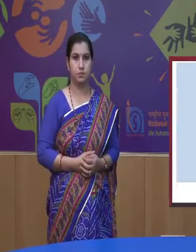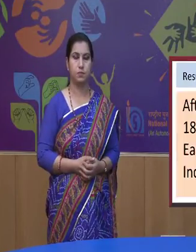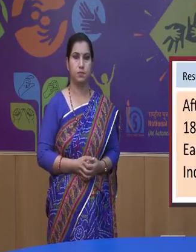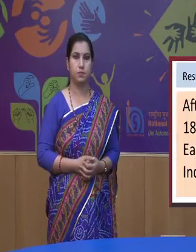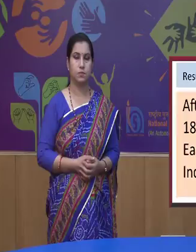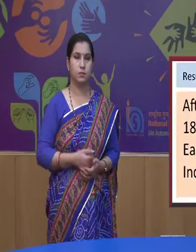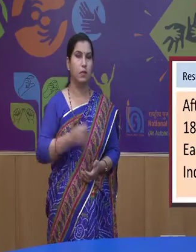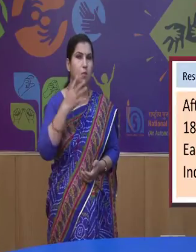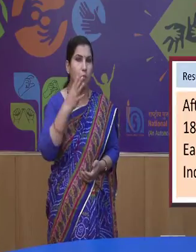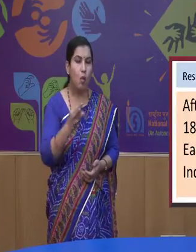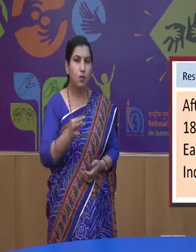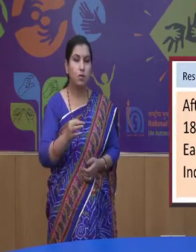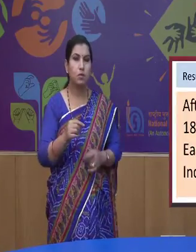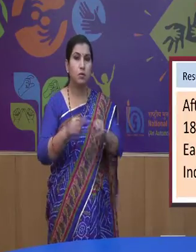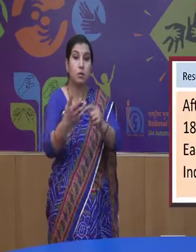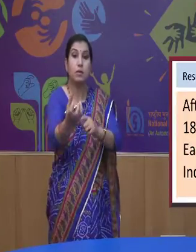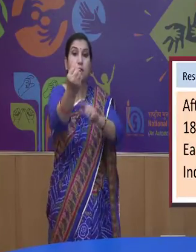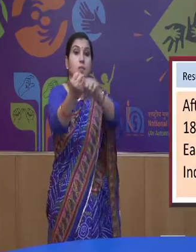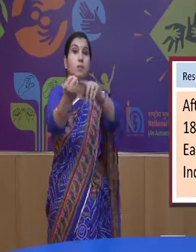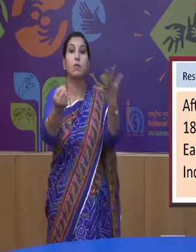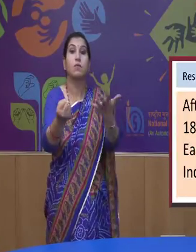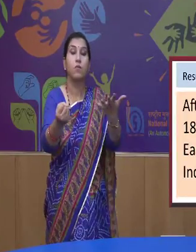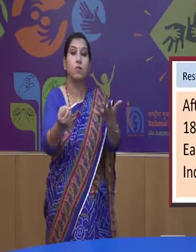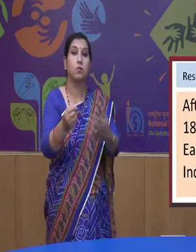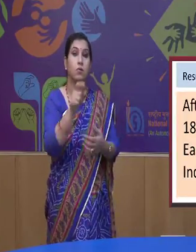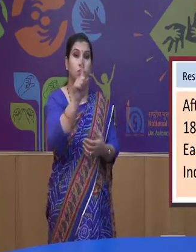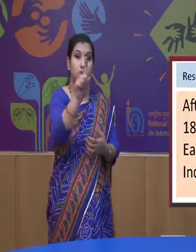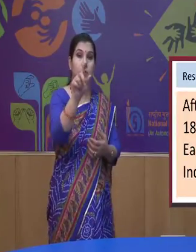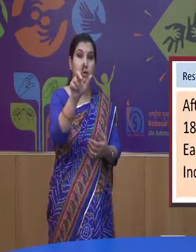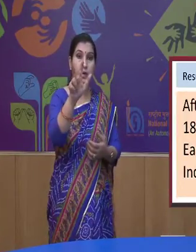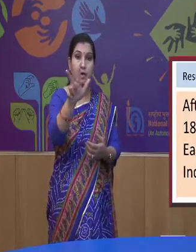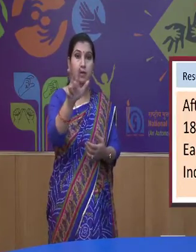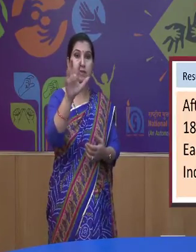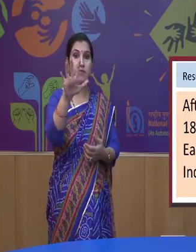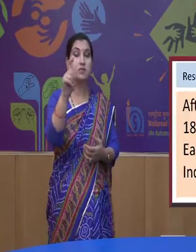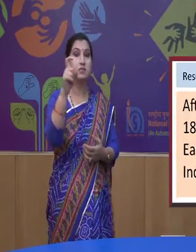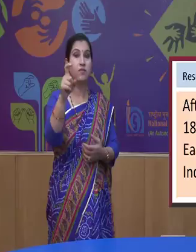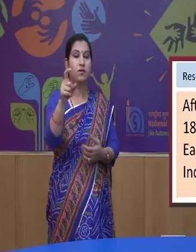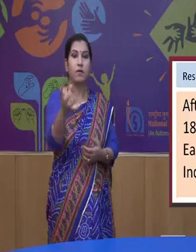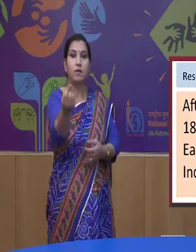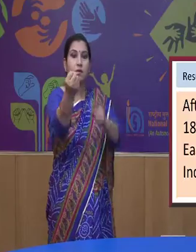The most important result of the revolt of the year 1857